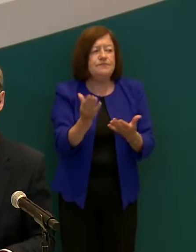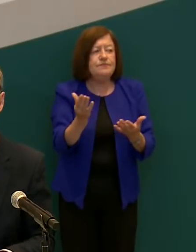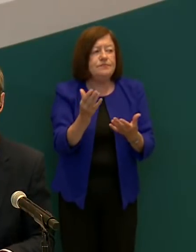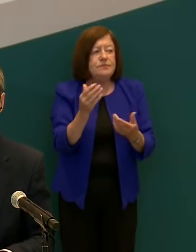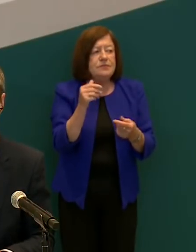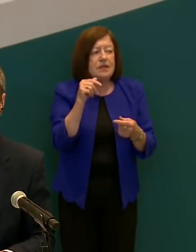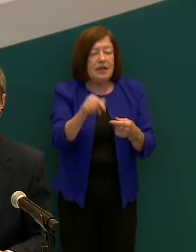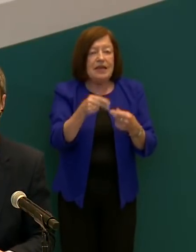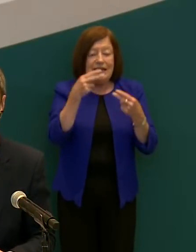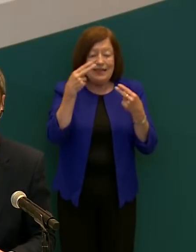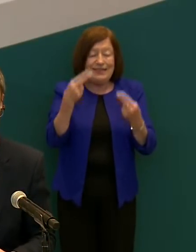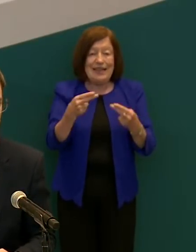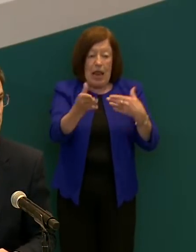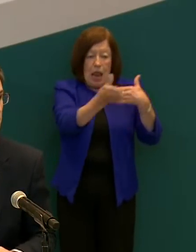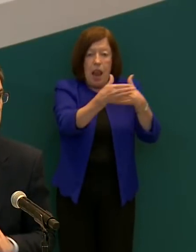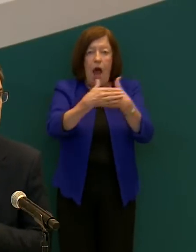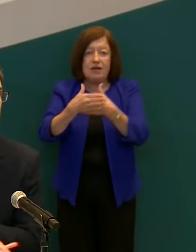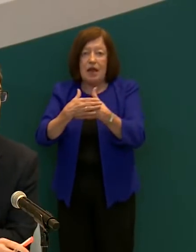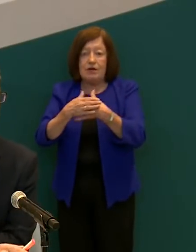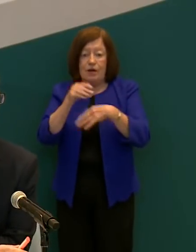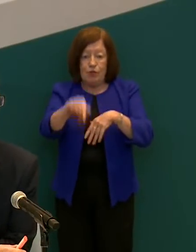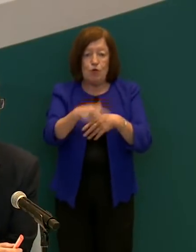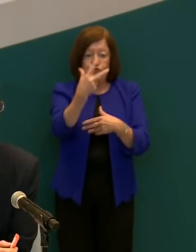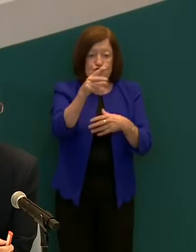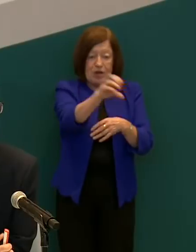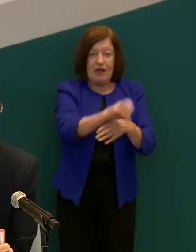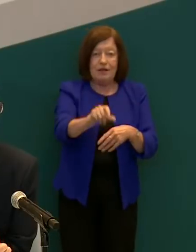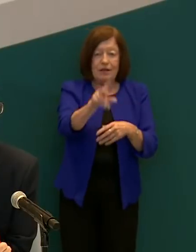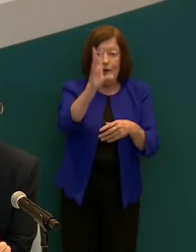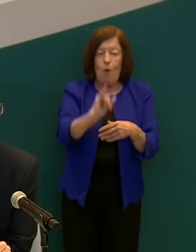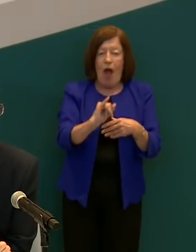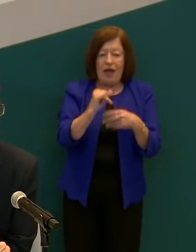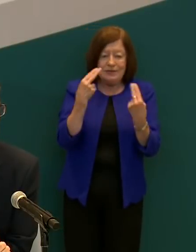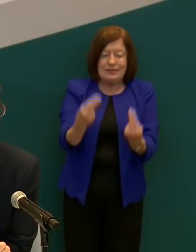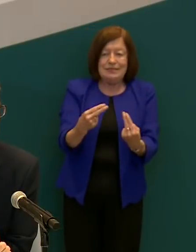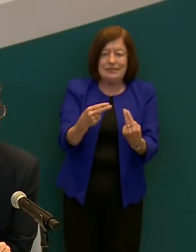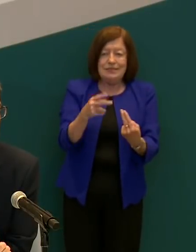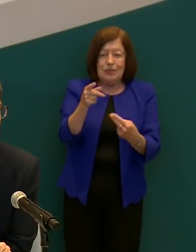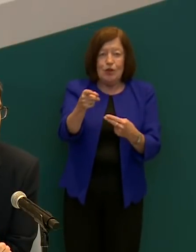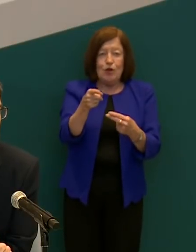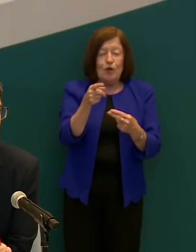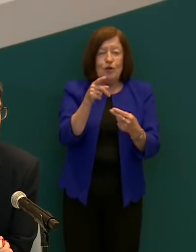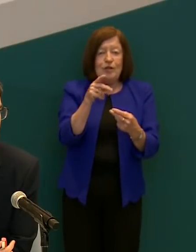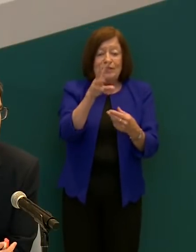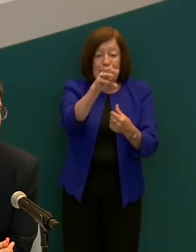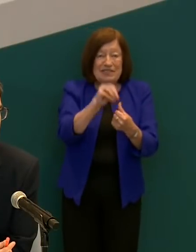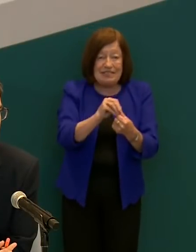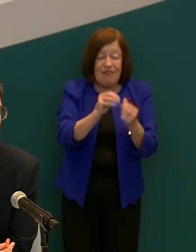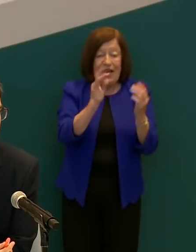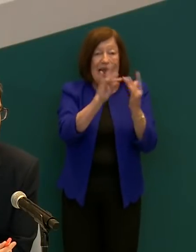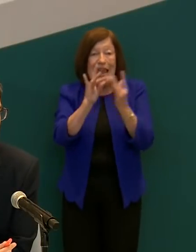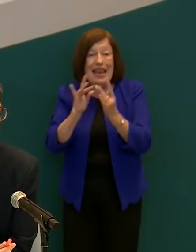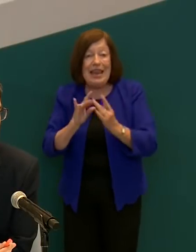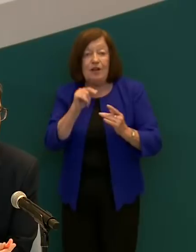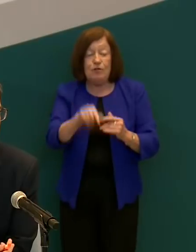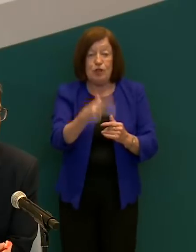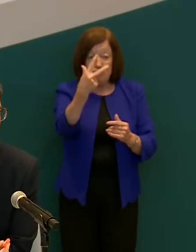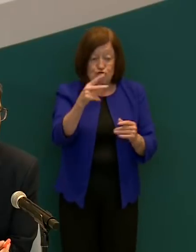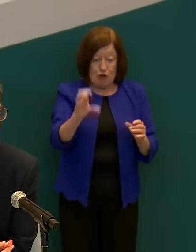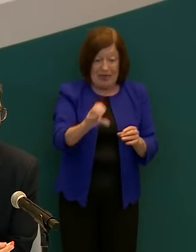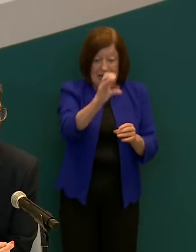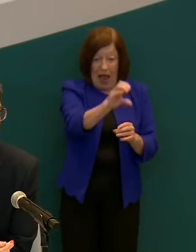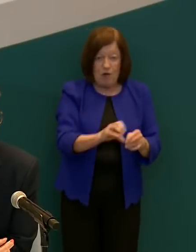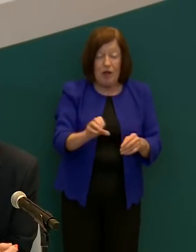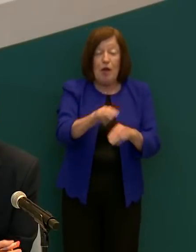not necessarily lockdown restrictions put in place, say, in those counties? Like, could you specifically link the cases in the 3 counties to people